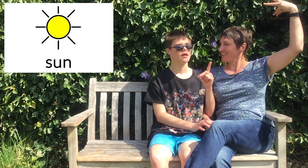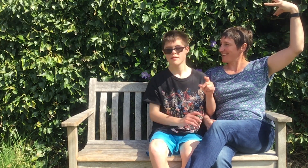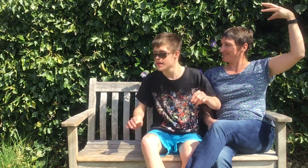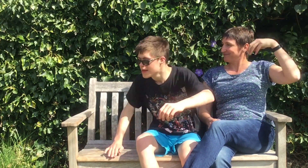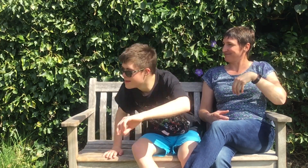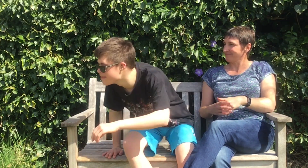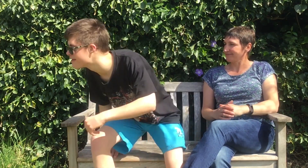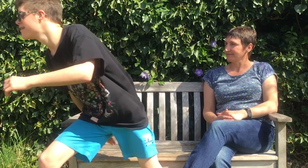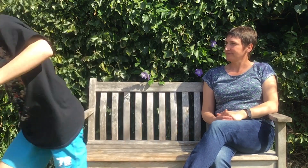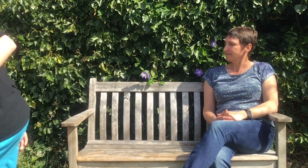shining.